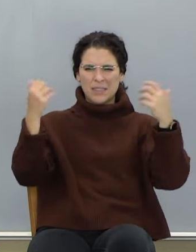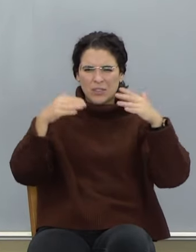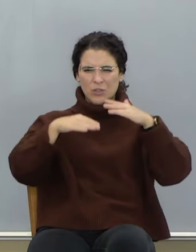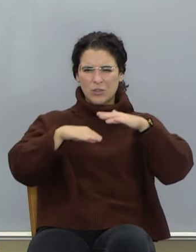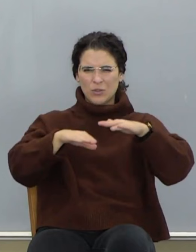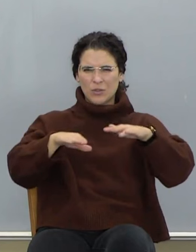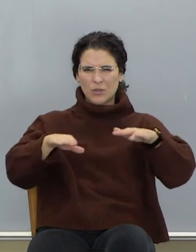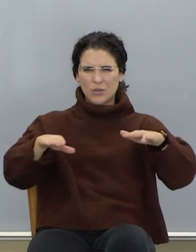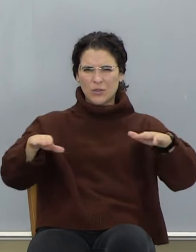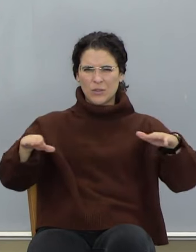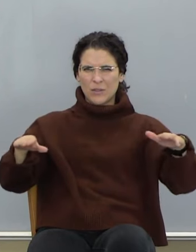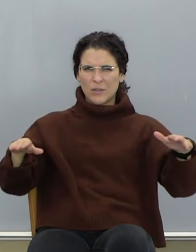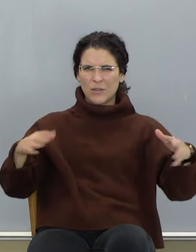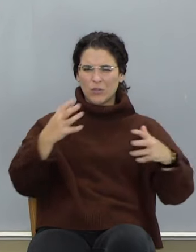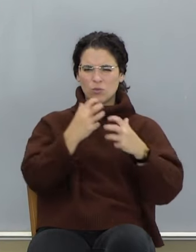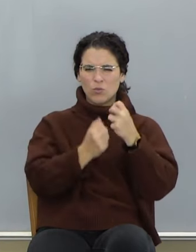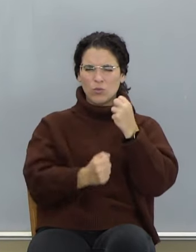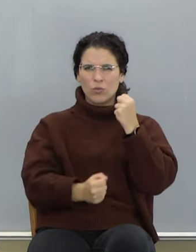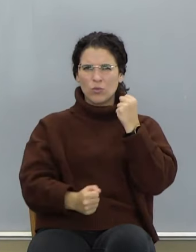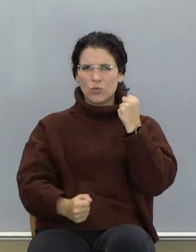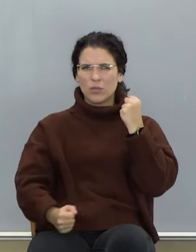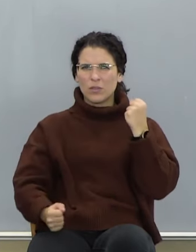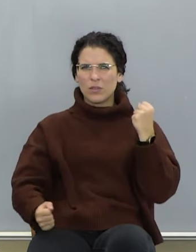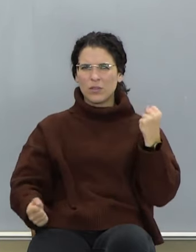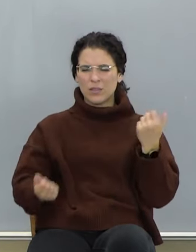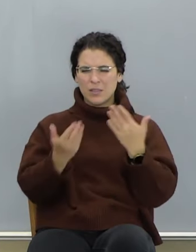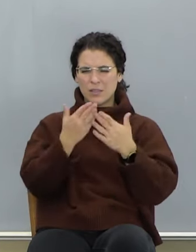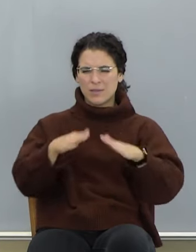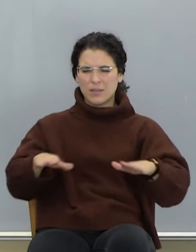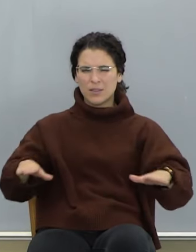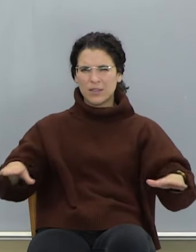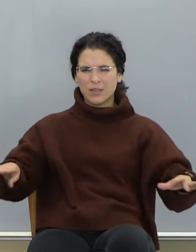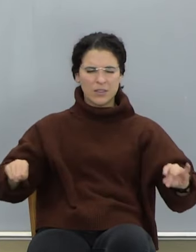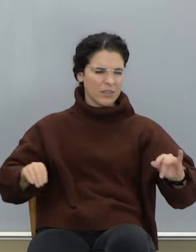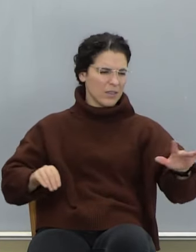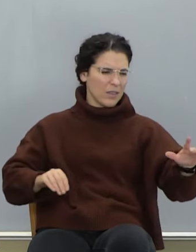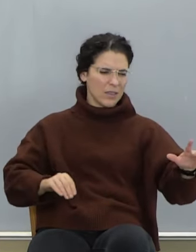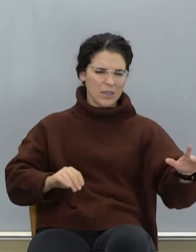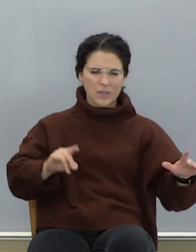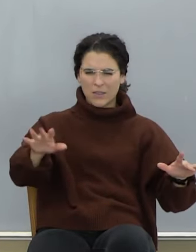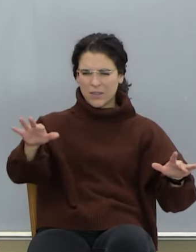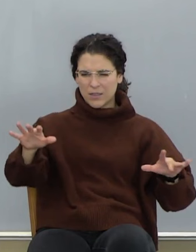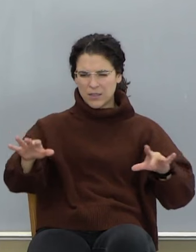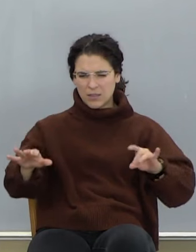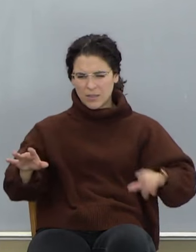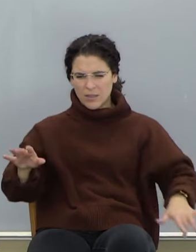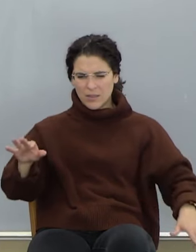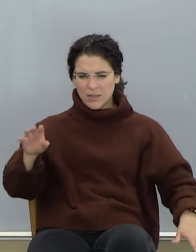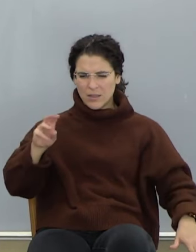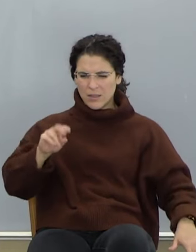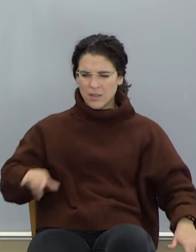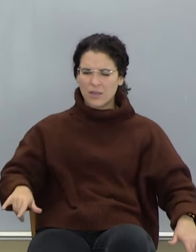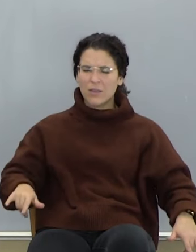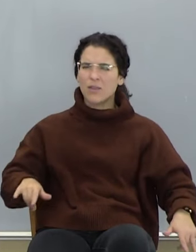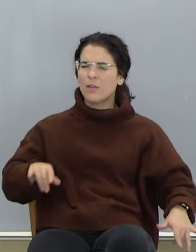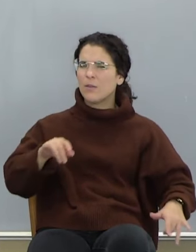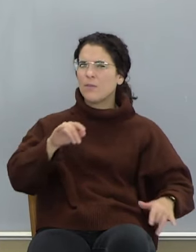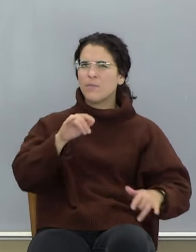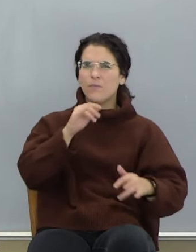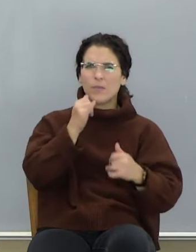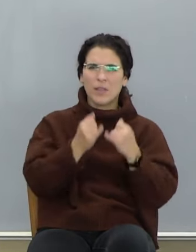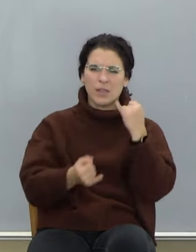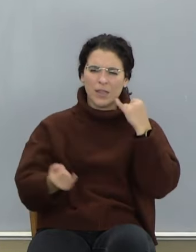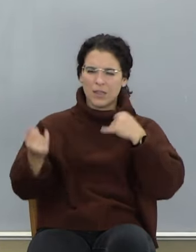cruelty, spiritual division, scattered. So it doesn't be the